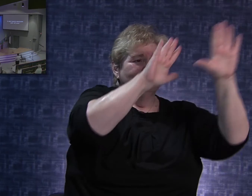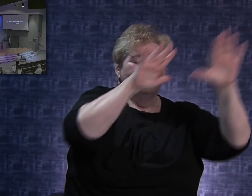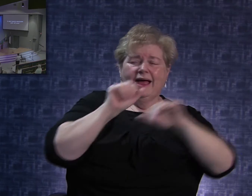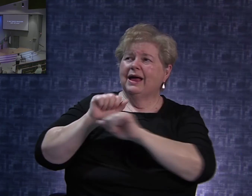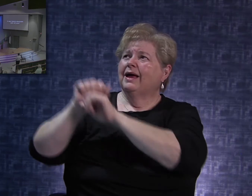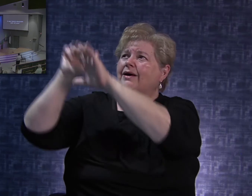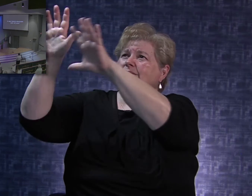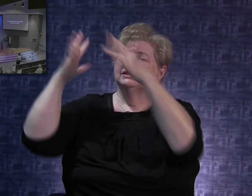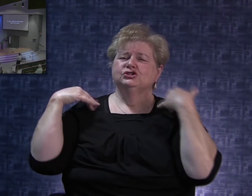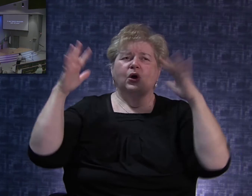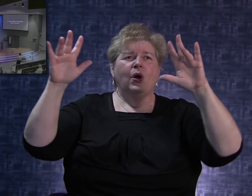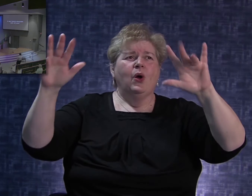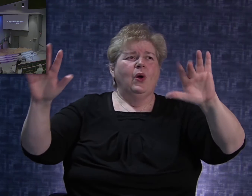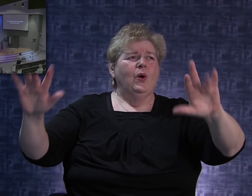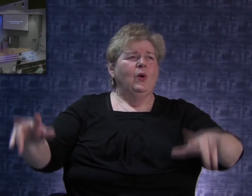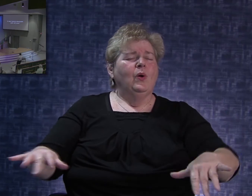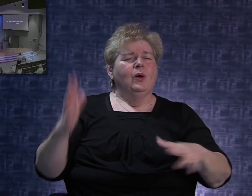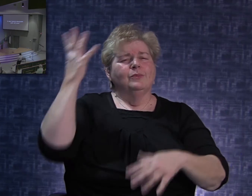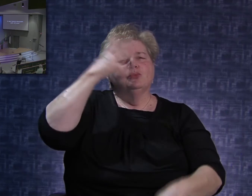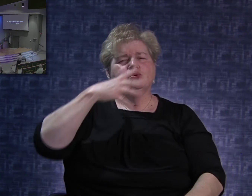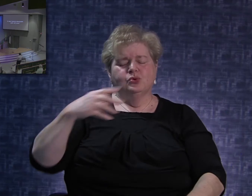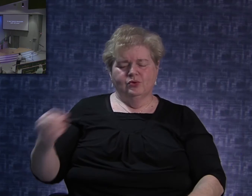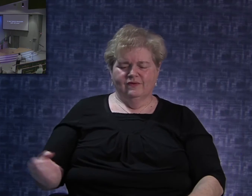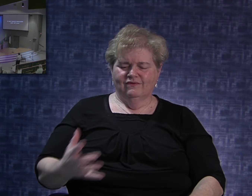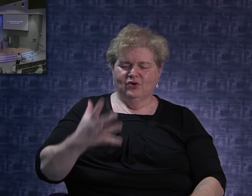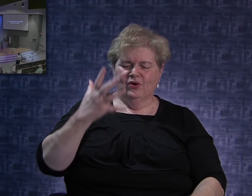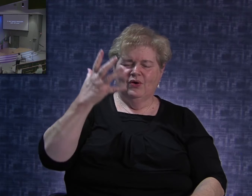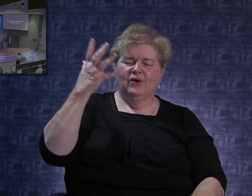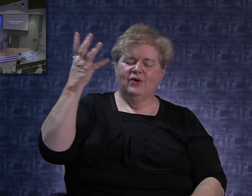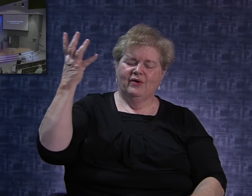Or seen heavenly storehouses laden with snow?